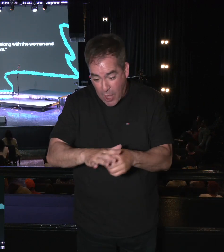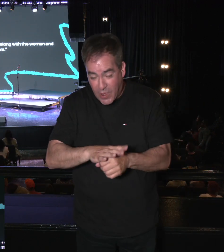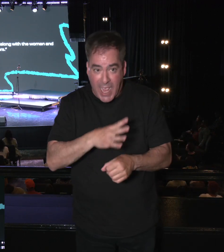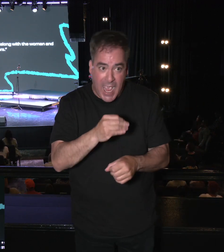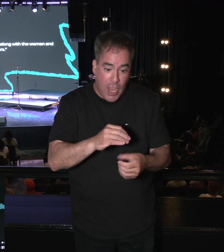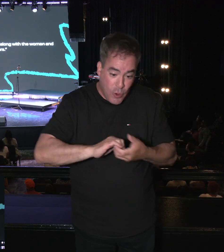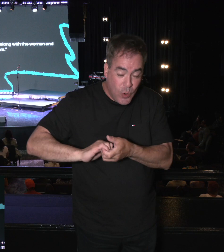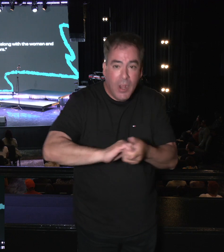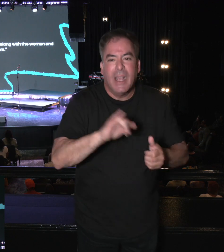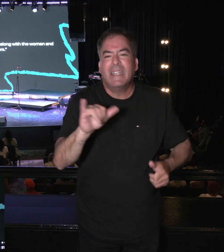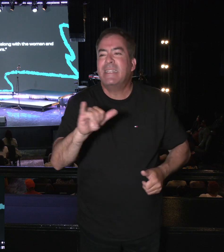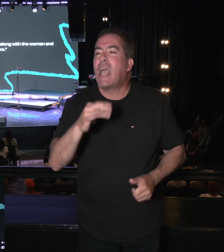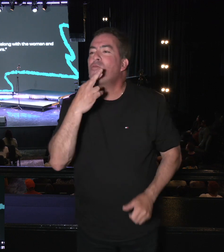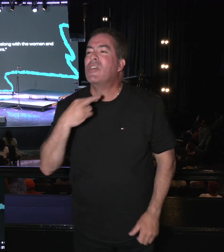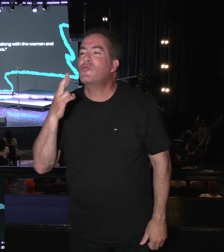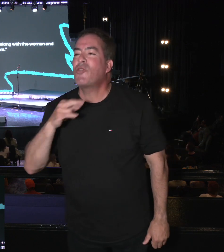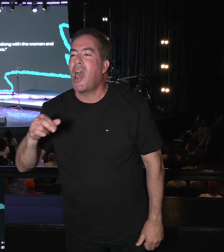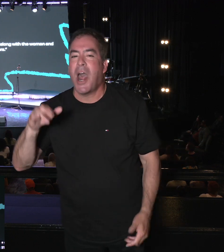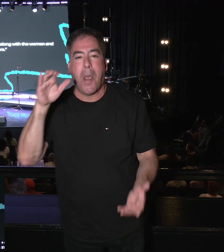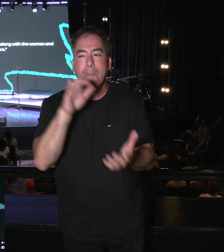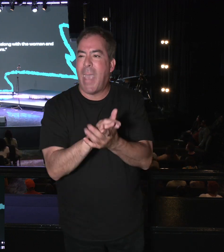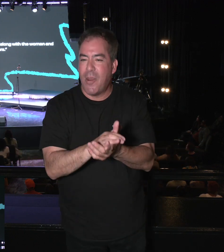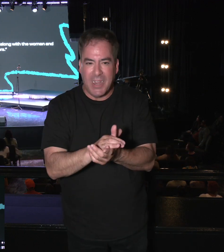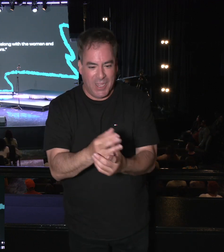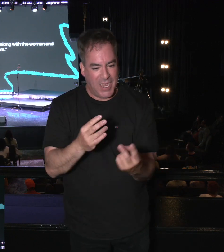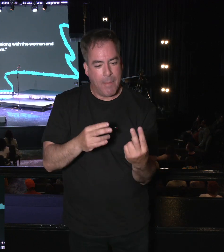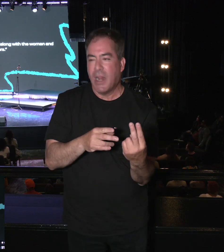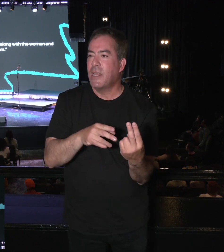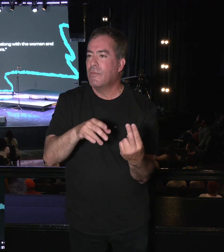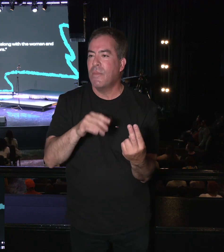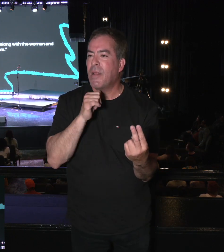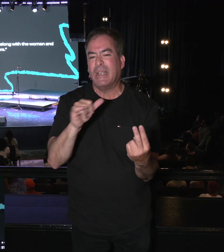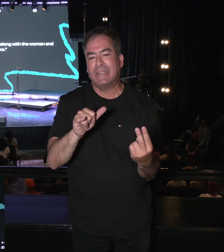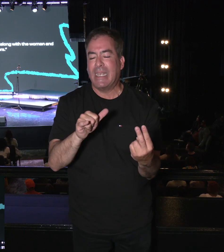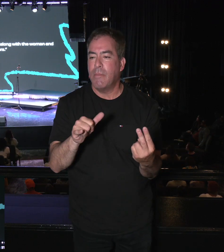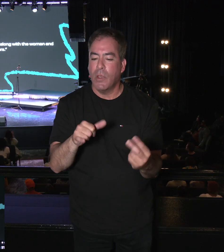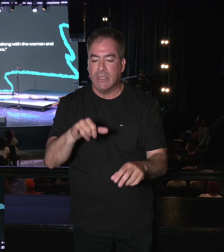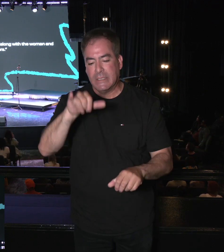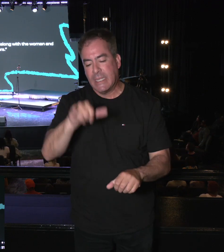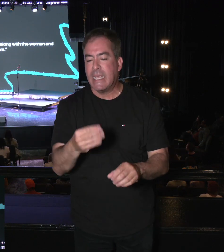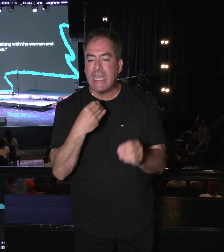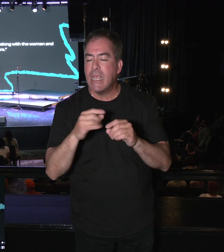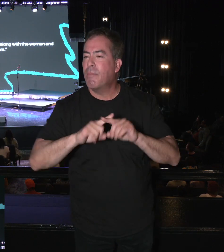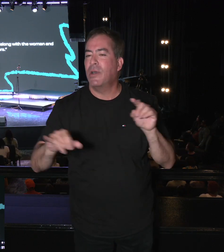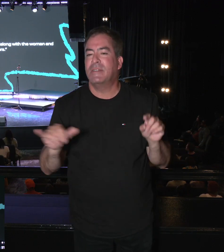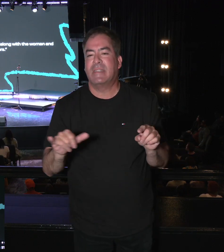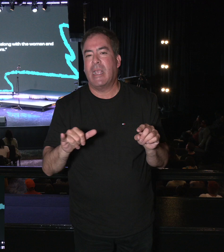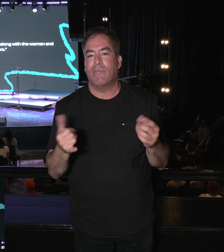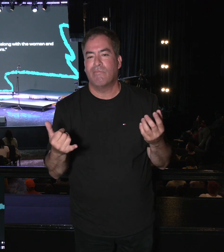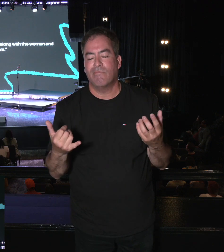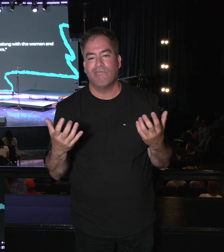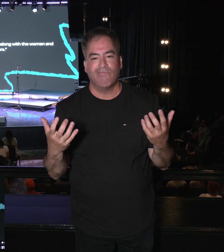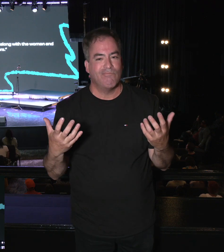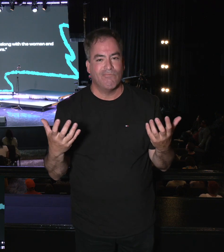people in a restaurant. It's like a married couple living like roommates. You could be in the same place and not together.